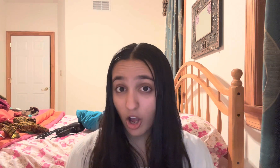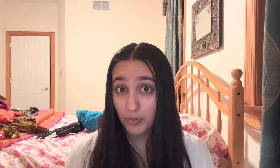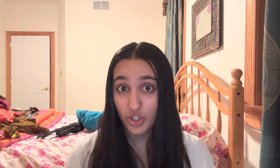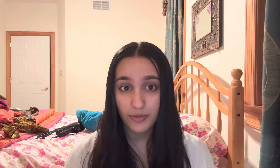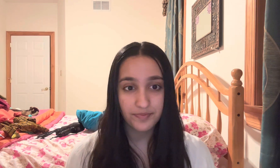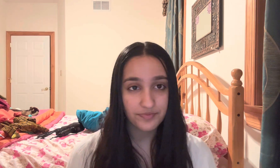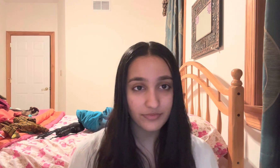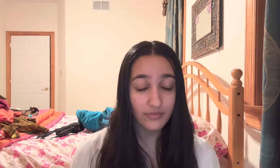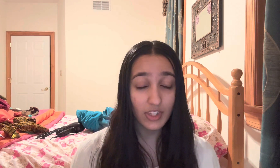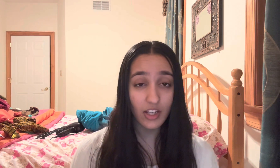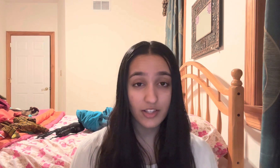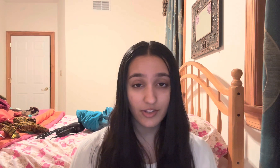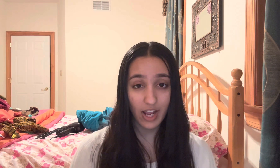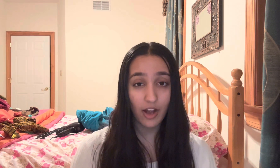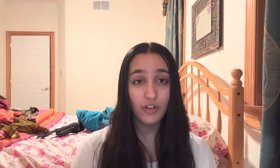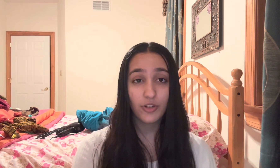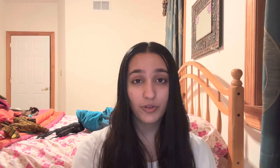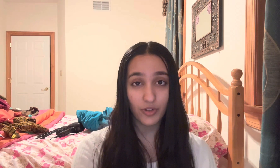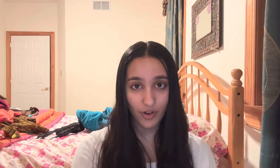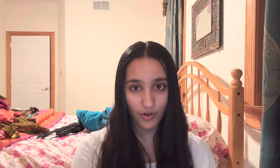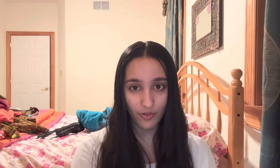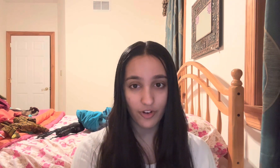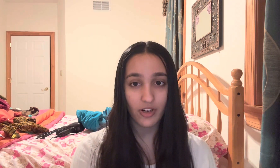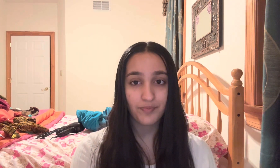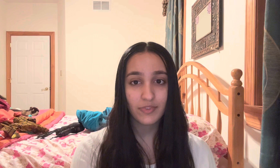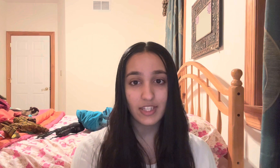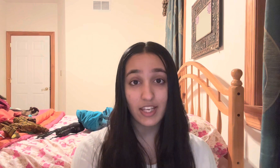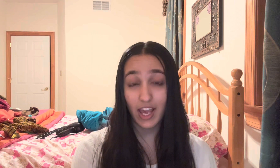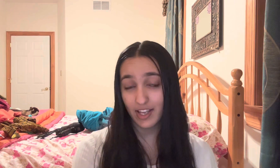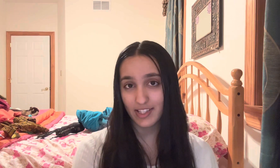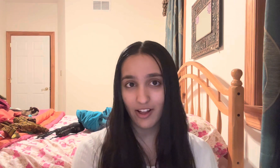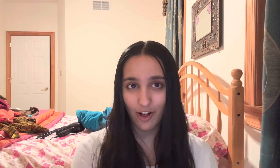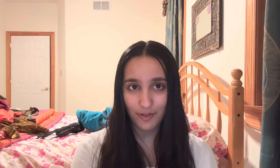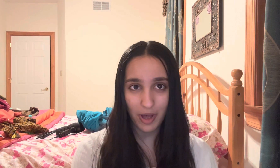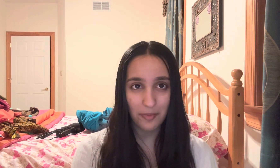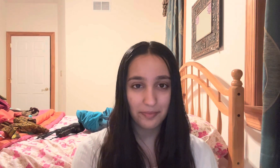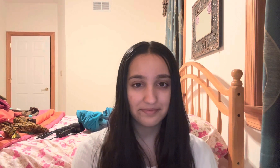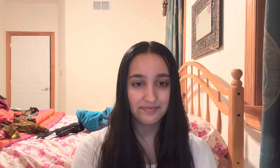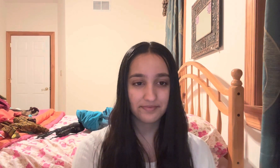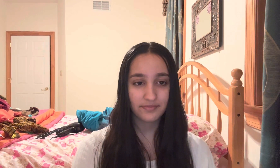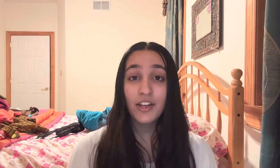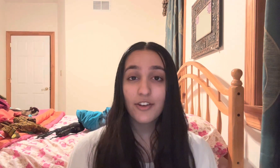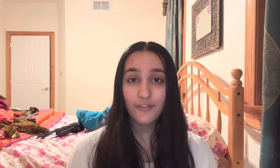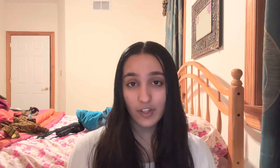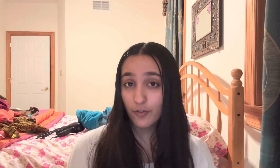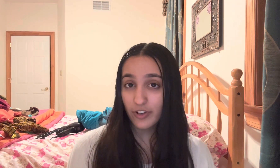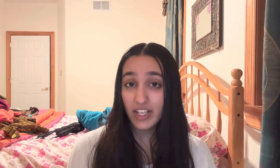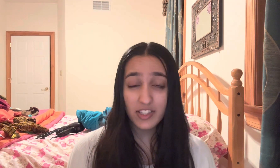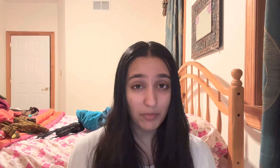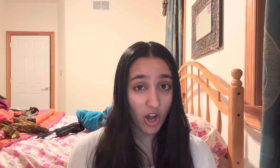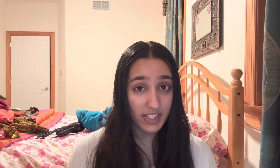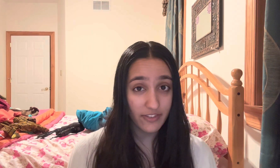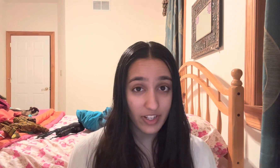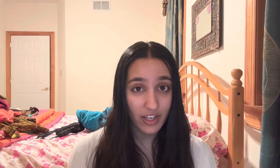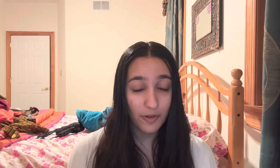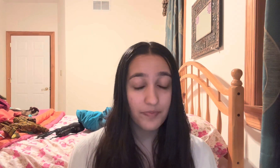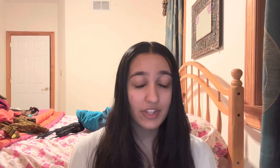option. So now we will go over the ASL alphabet. Feel free to pause the video